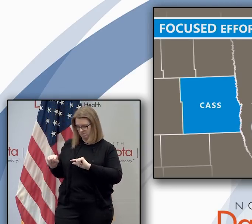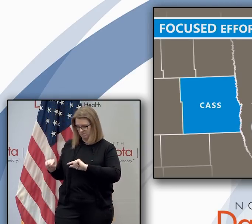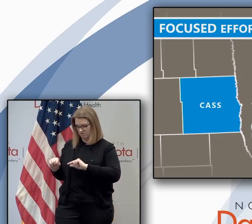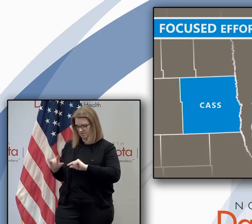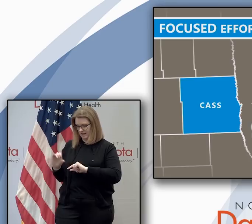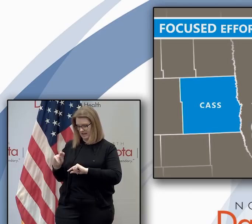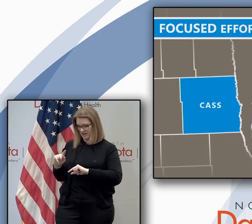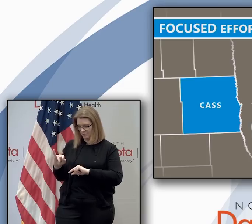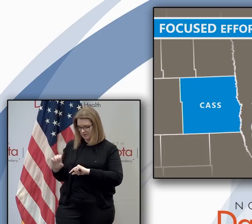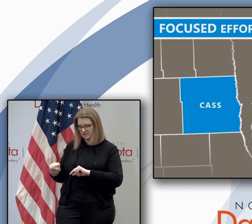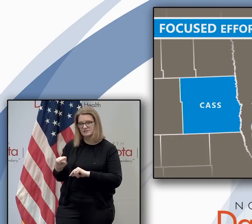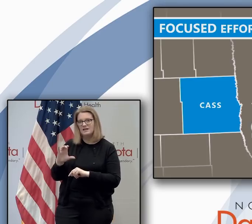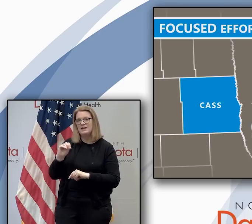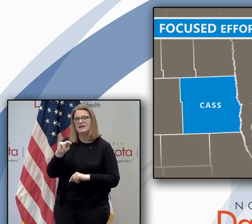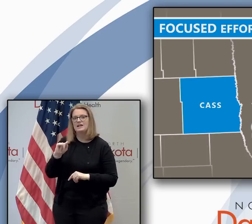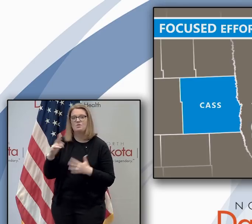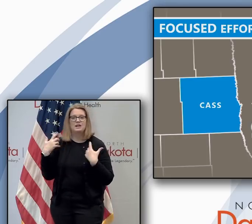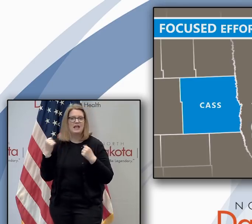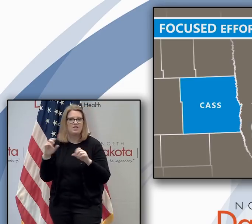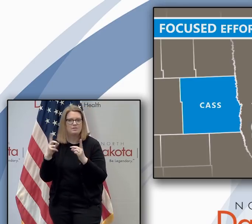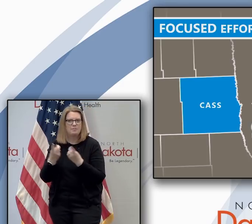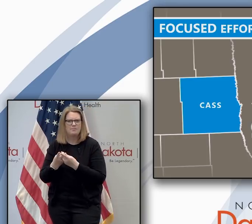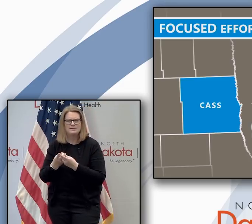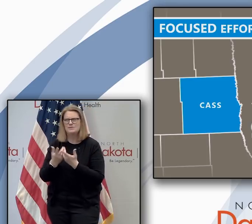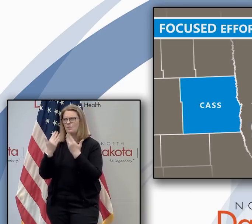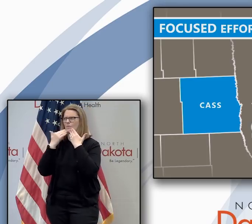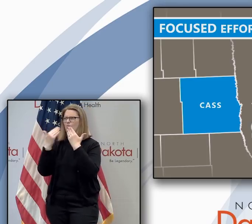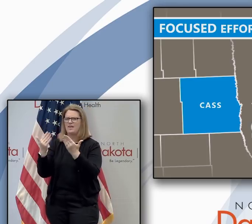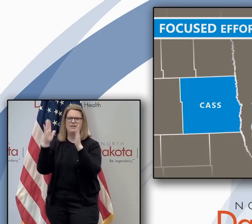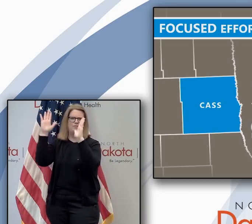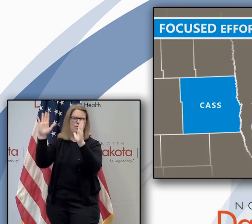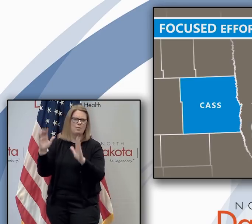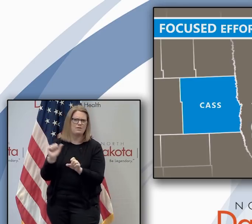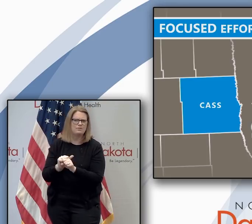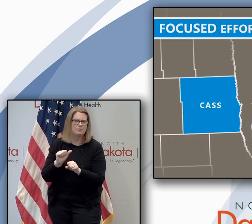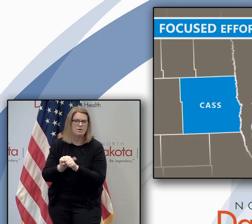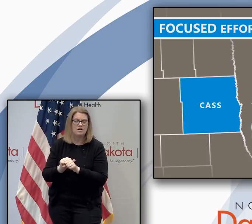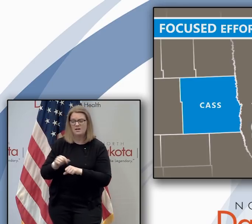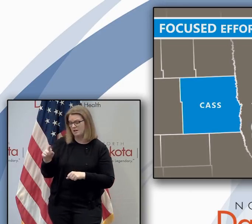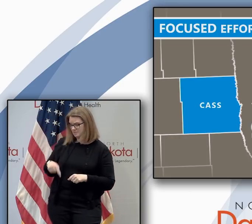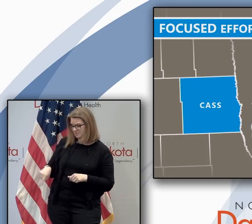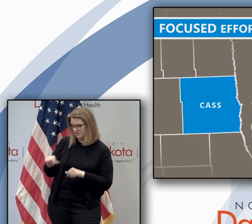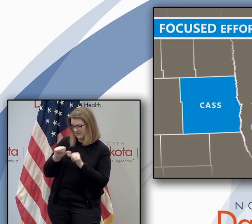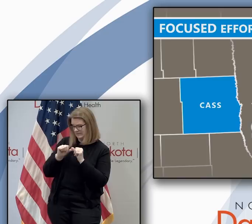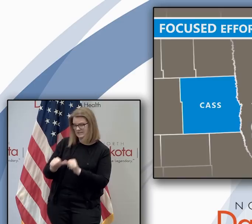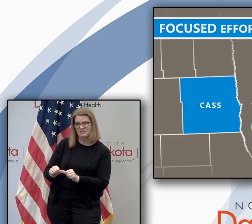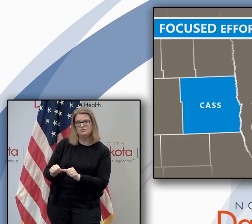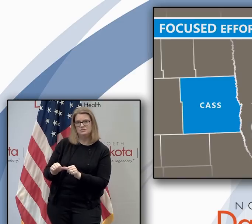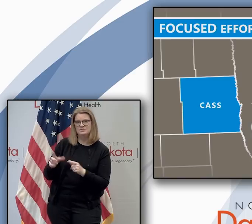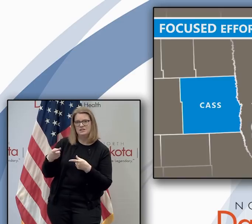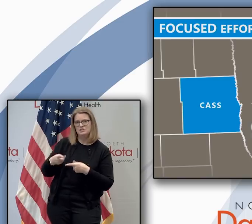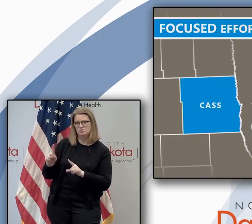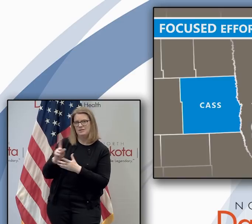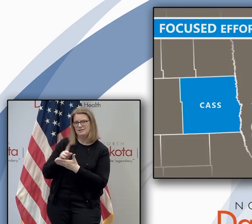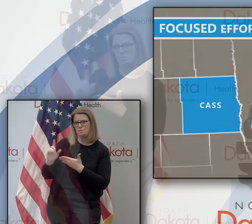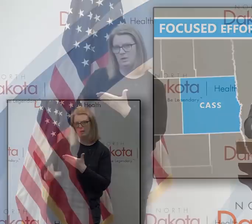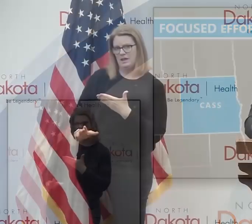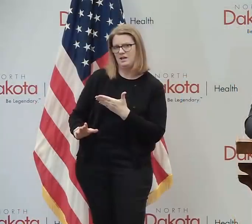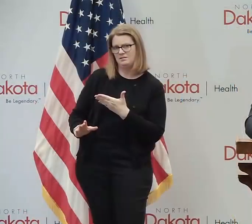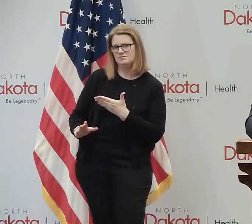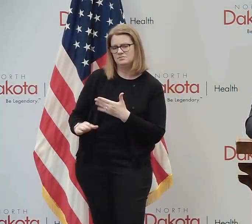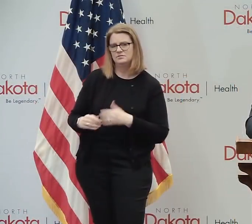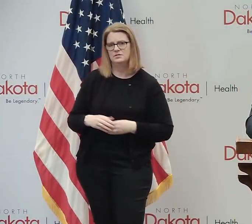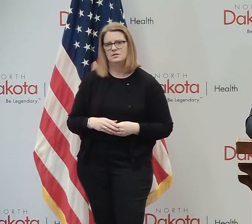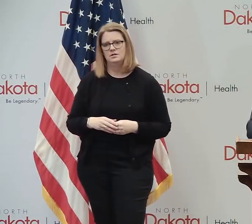both counties and county health departments. Thanks for everybody for all the work they're doing and will continue to do over this weekend as